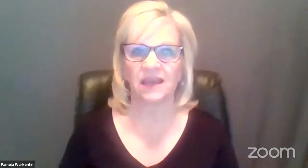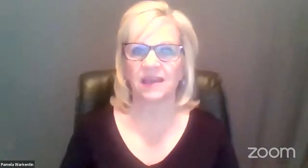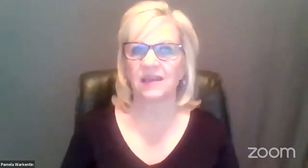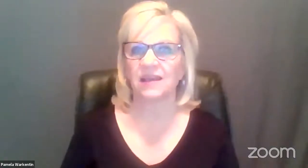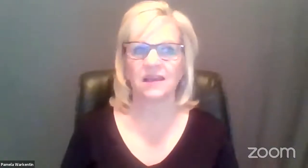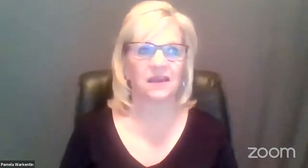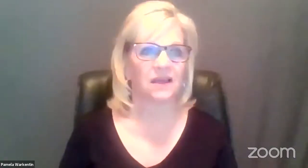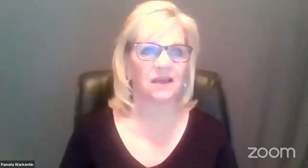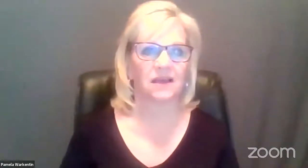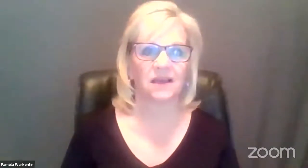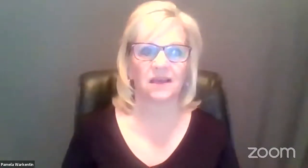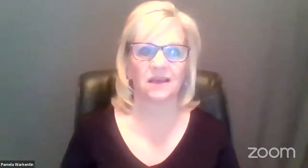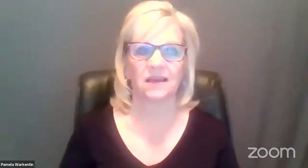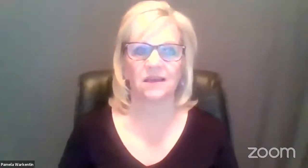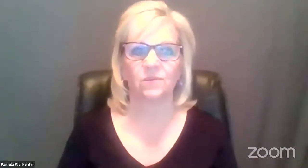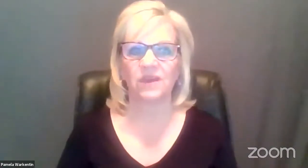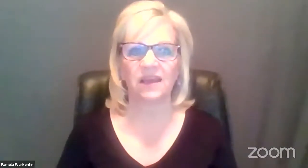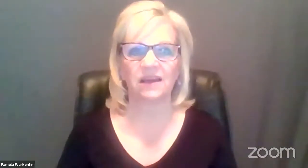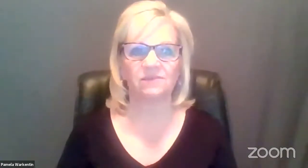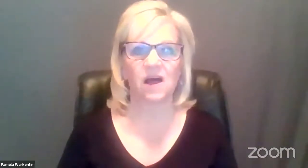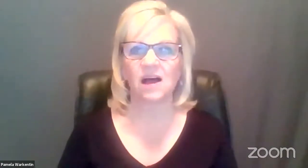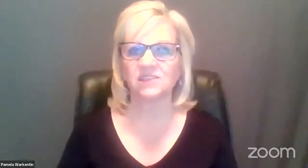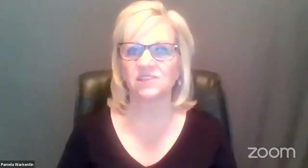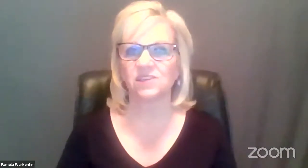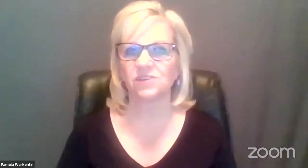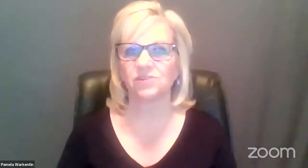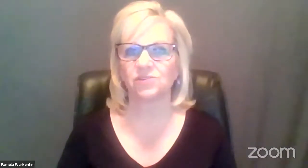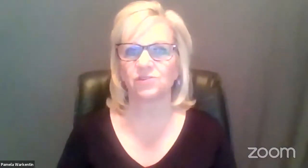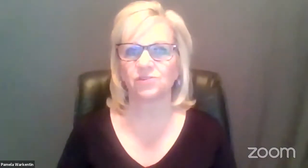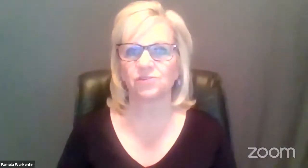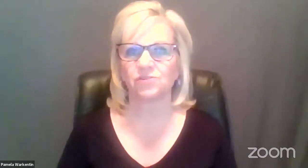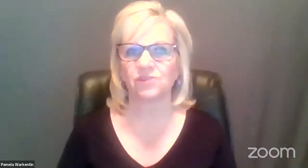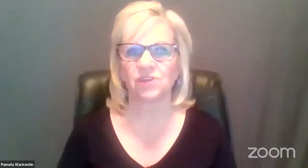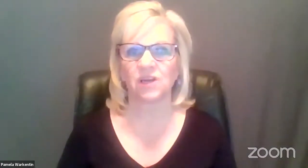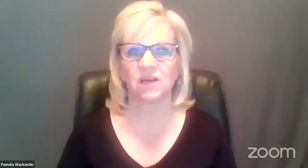Okay. We have lost Trisha.